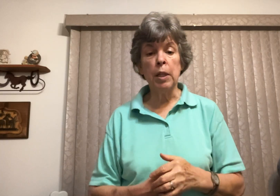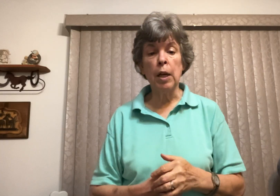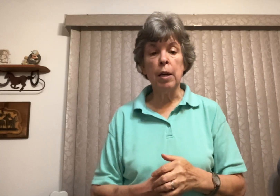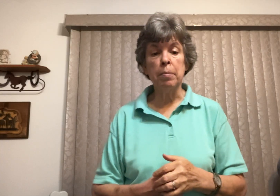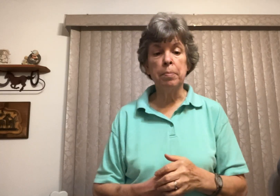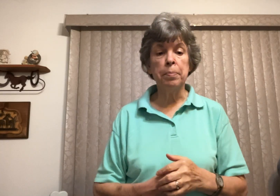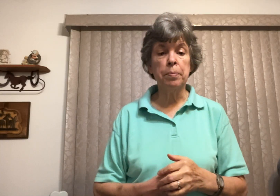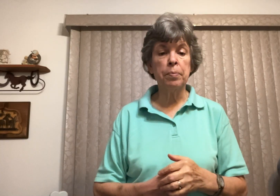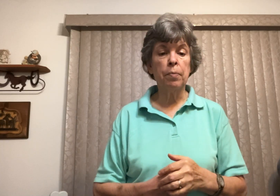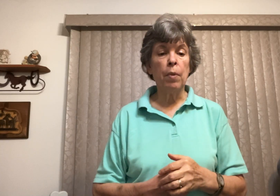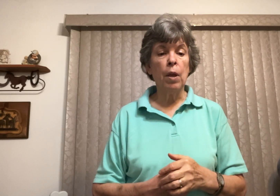that.